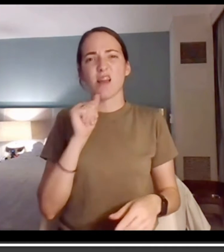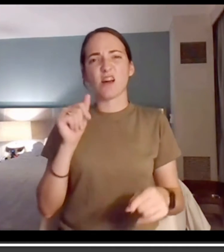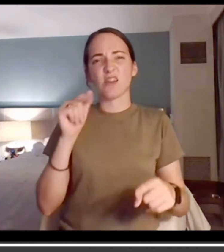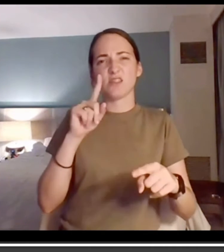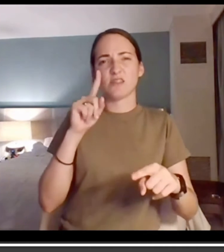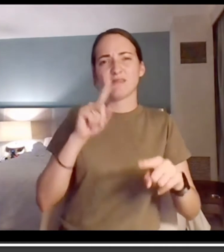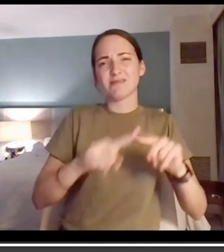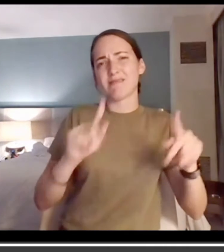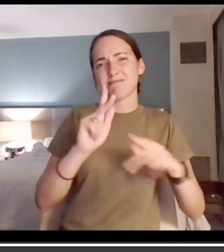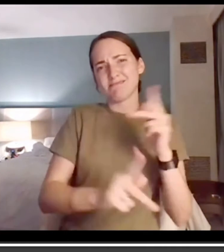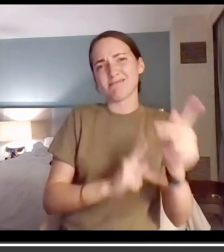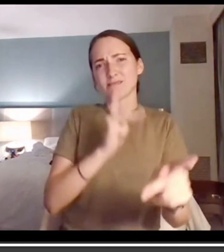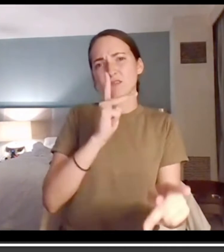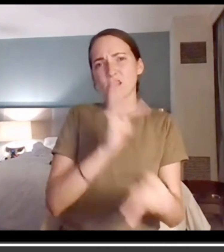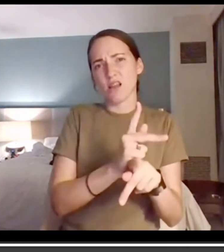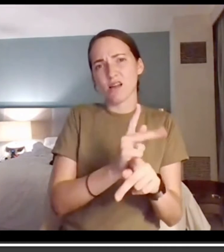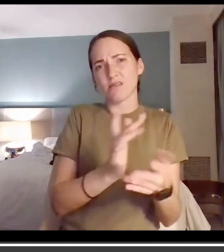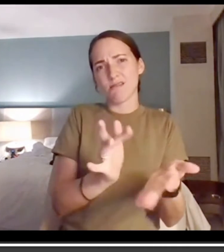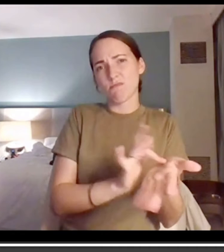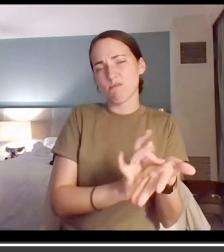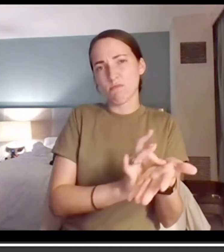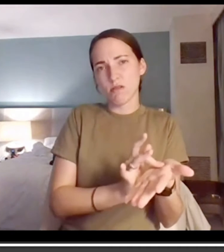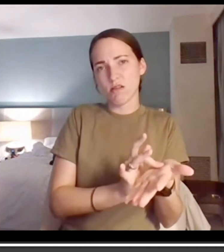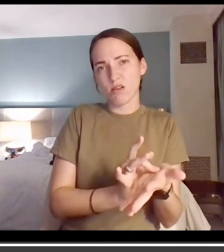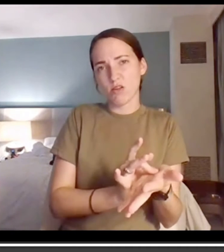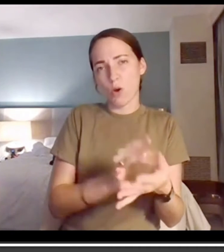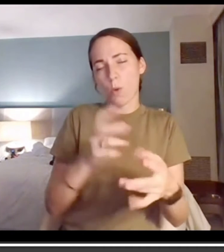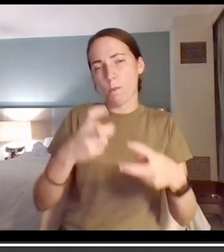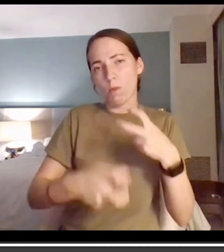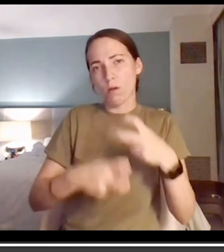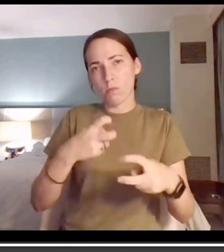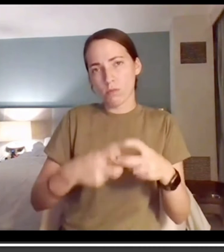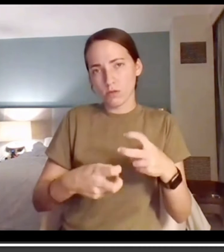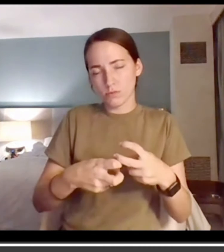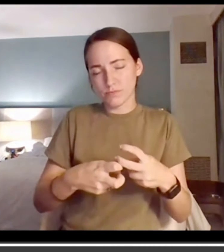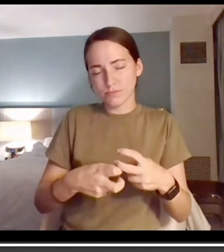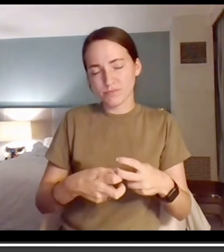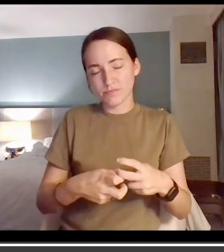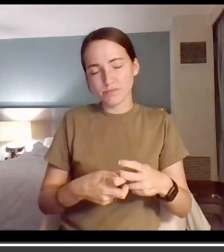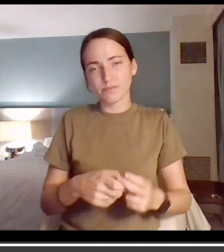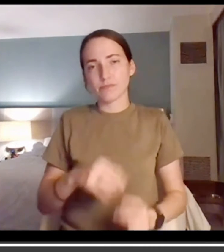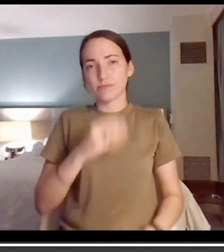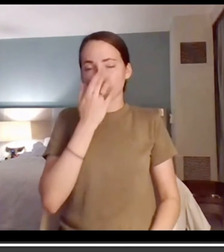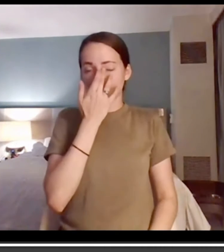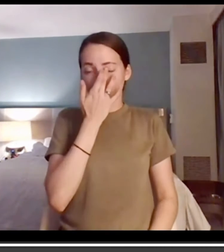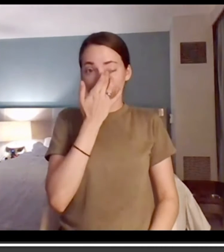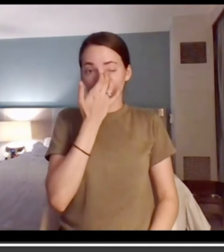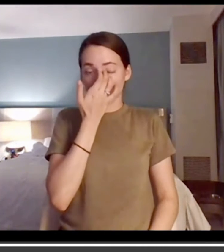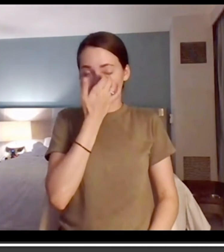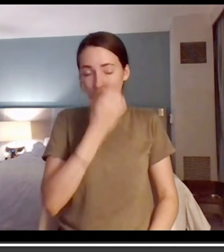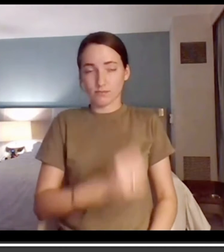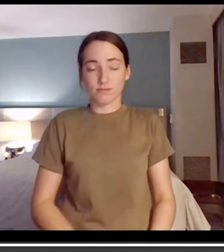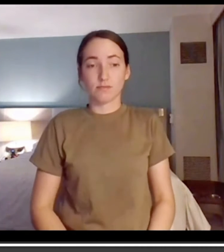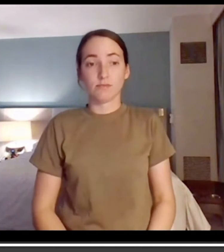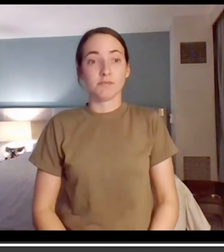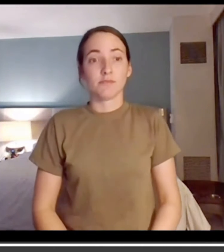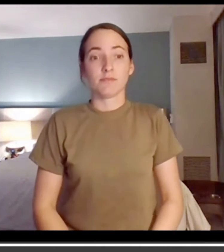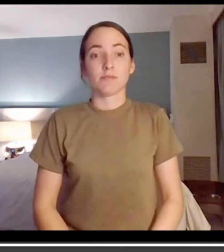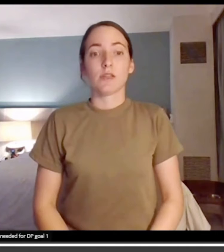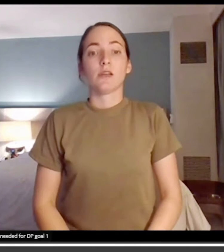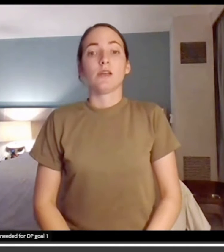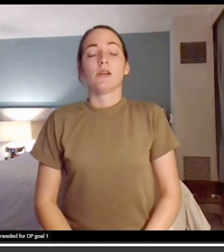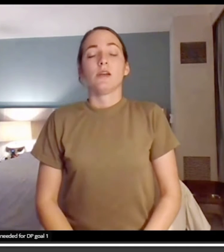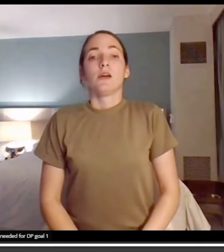why conditions like fibromyalgia and CRPS are difficult to win, because they're sort of diagnoses of